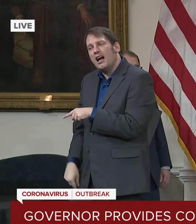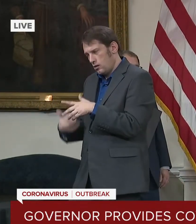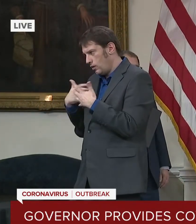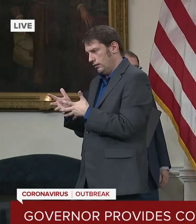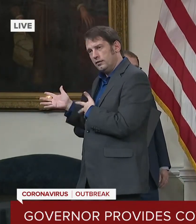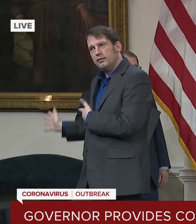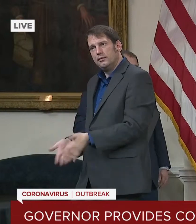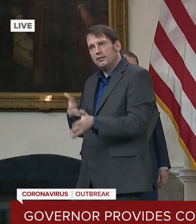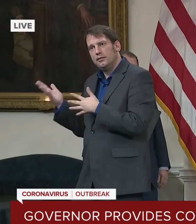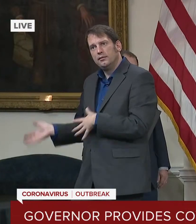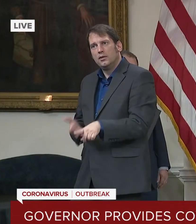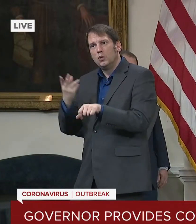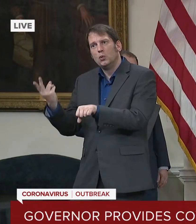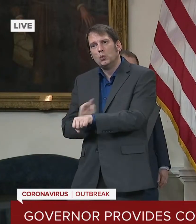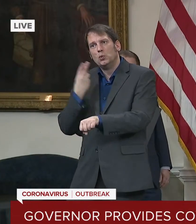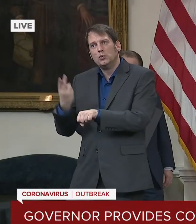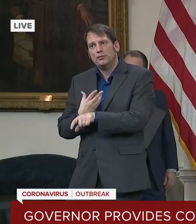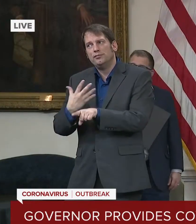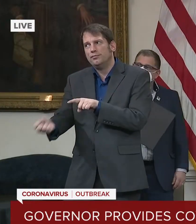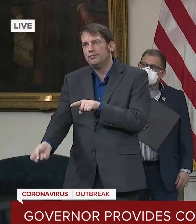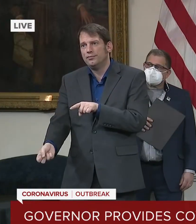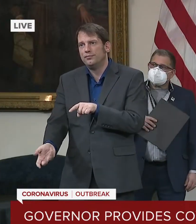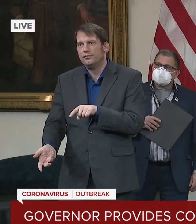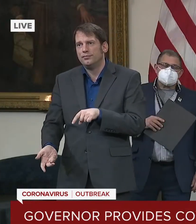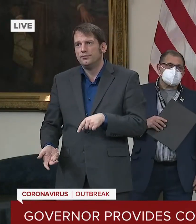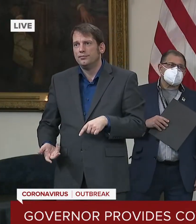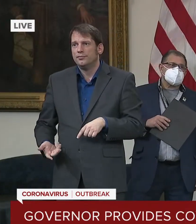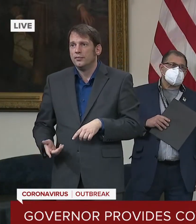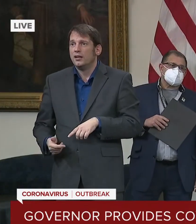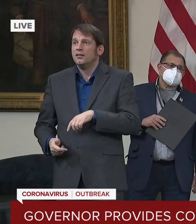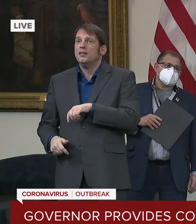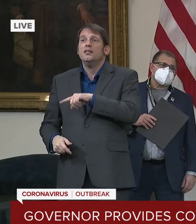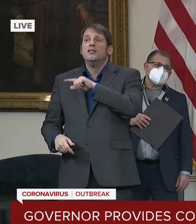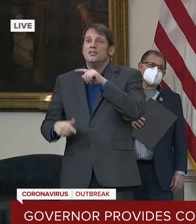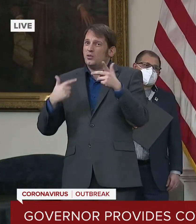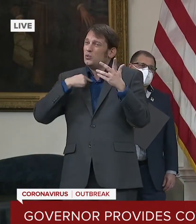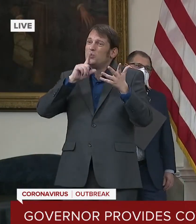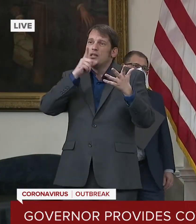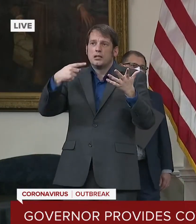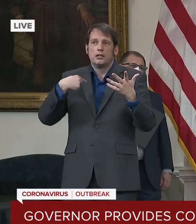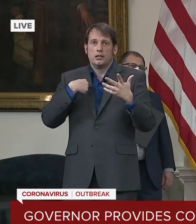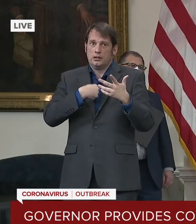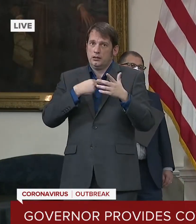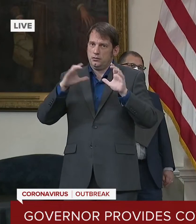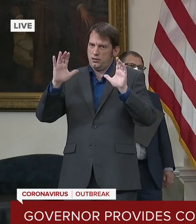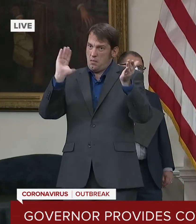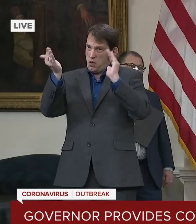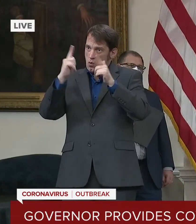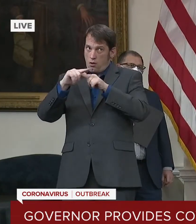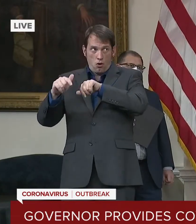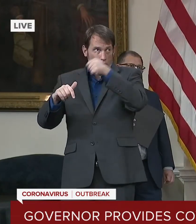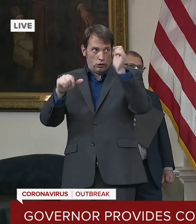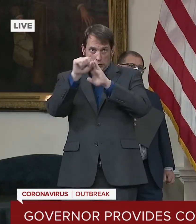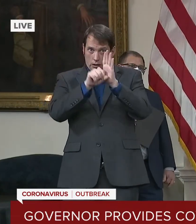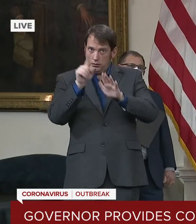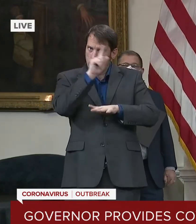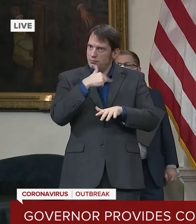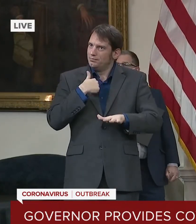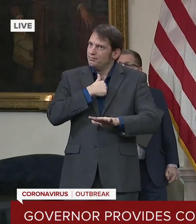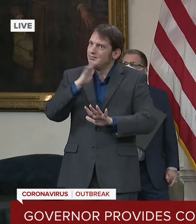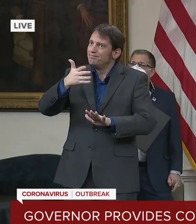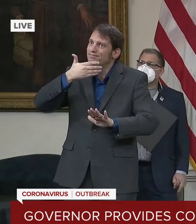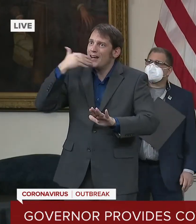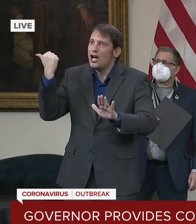we're right where almost every other state is. But we're doing better than 31 other states, but almost everybody's in the same categories. Were there